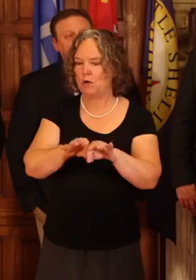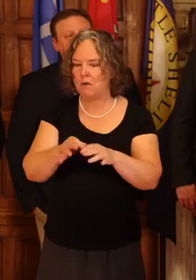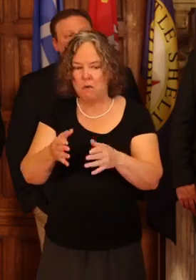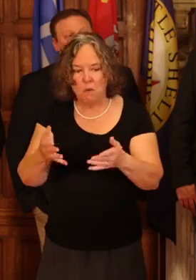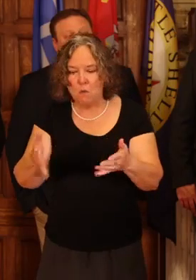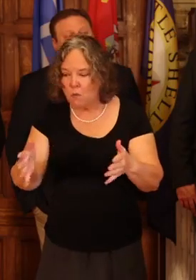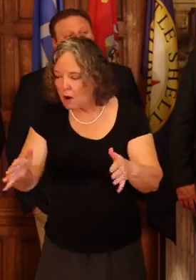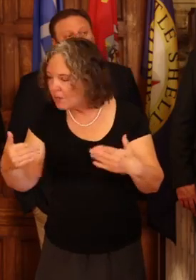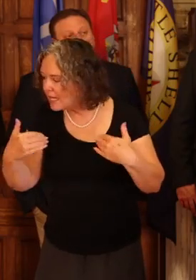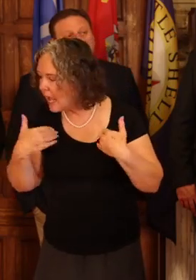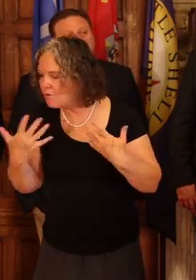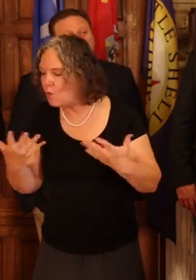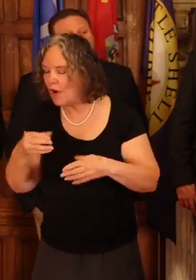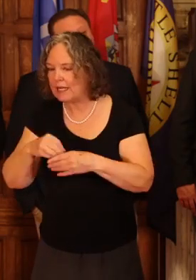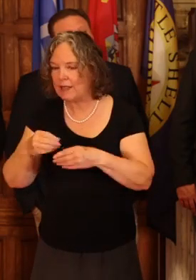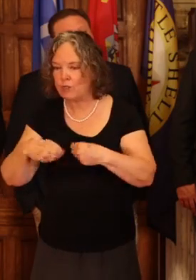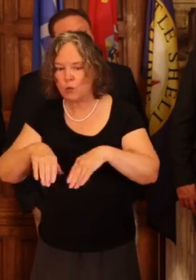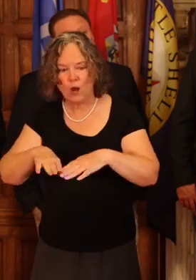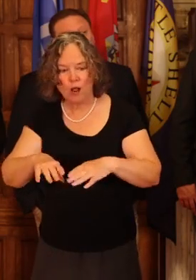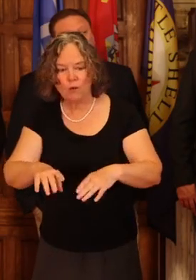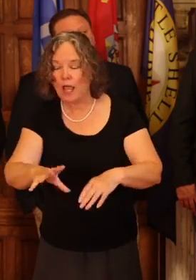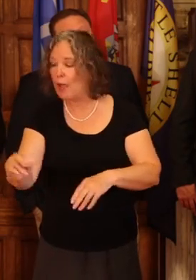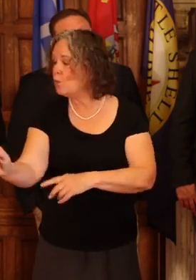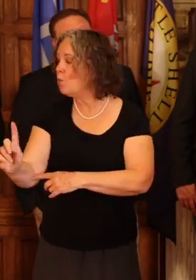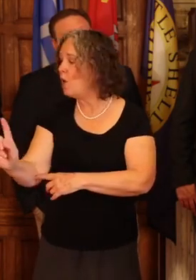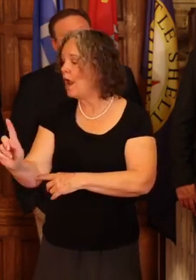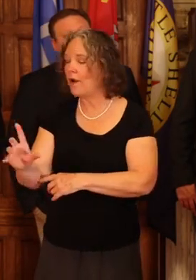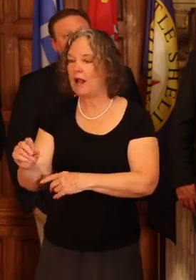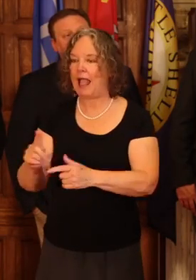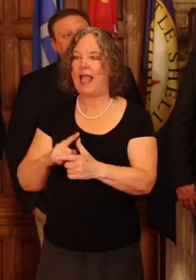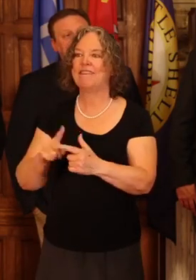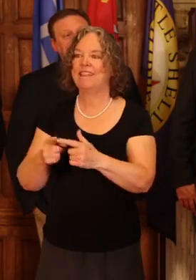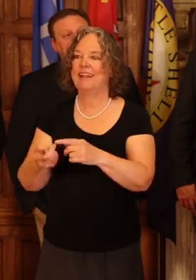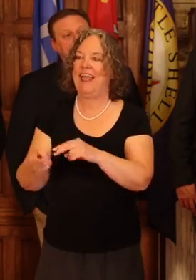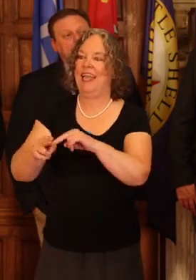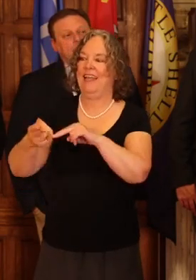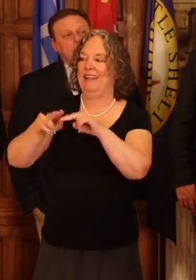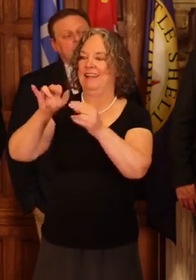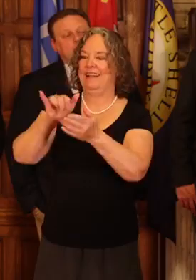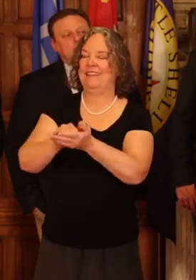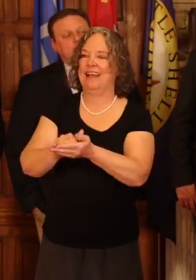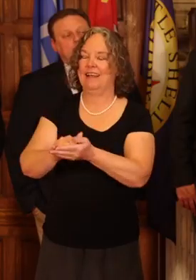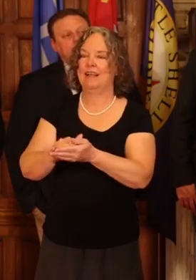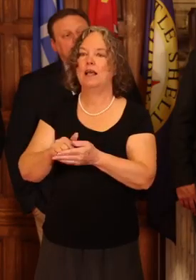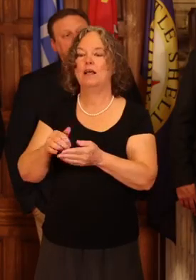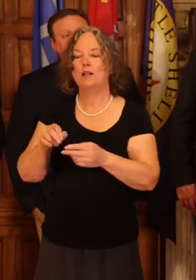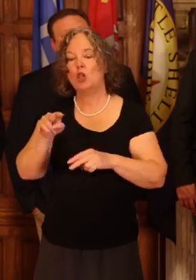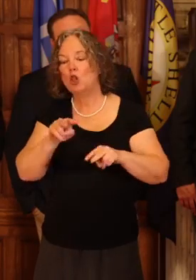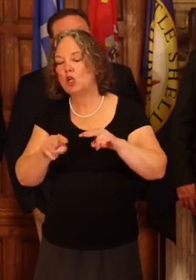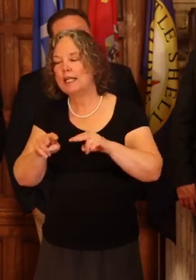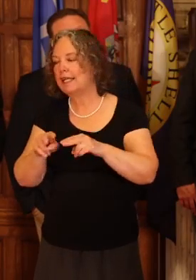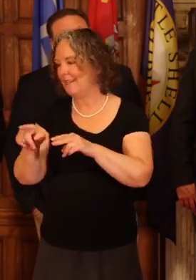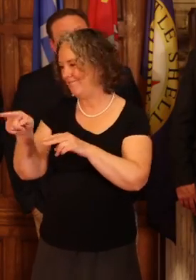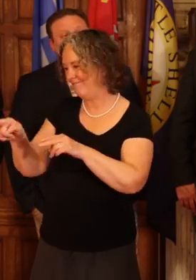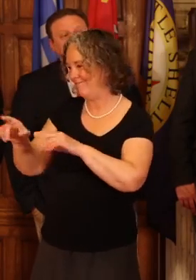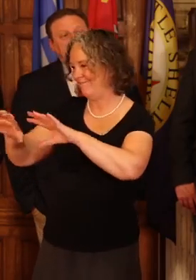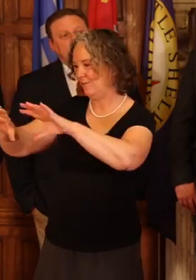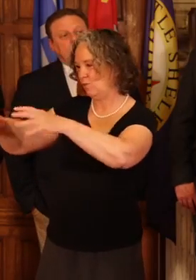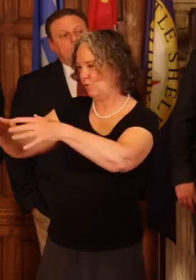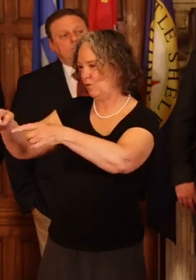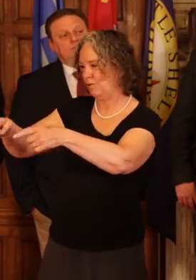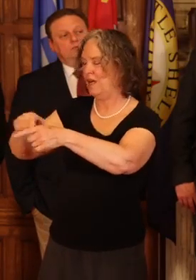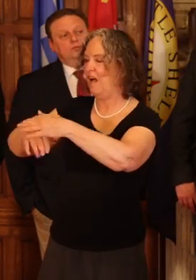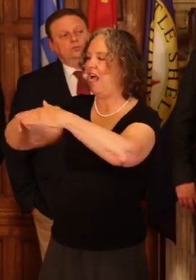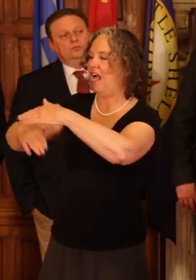ground currently, where it's at, and then expanding upon that, looking at our what we call underserved,